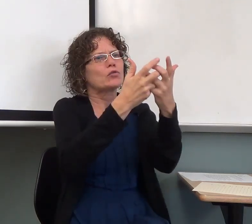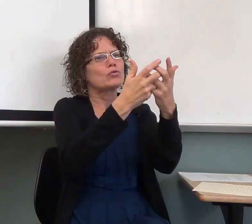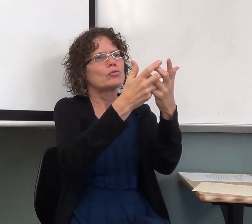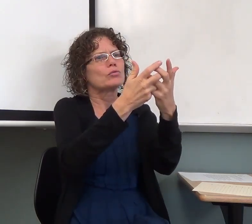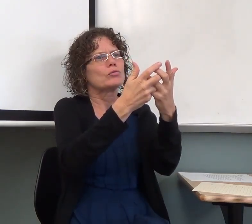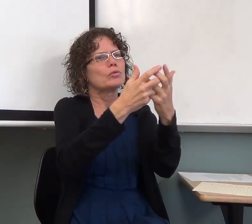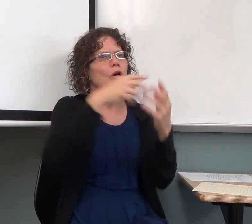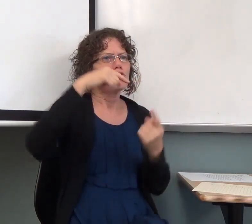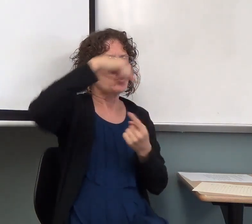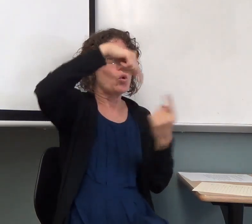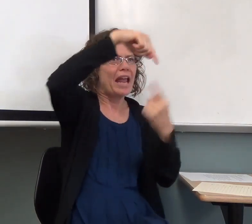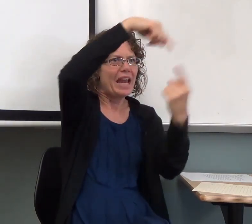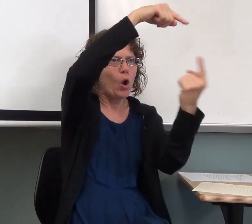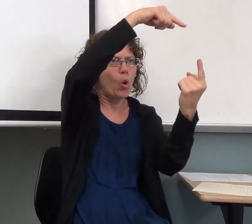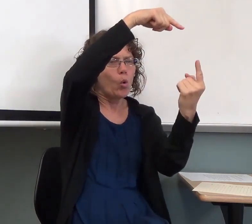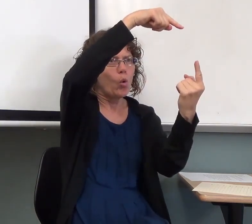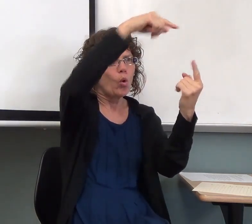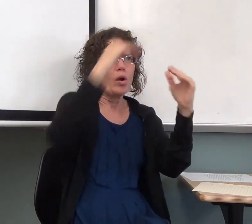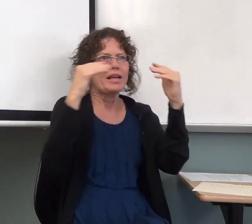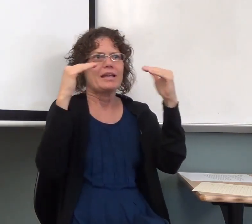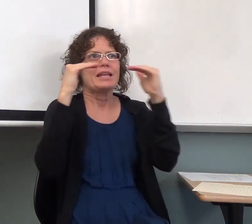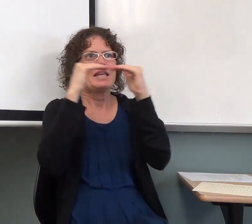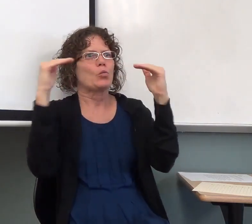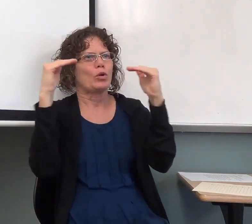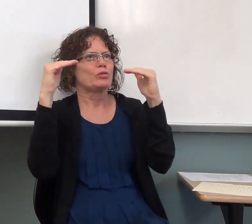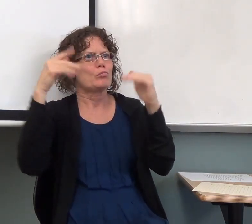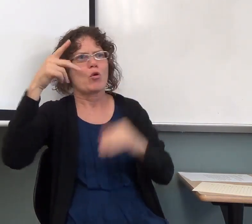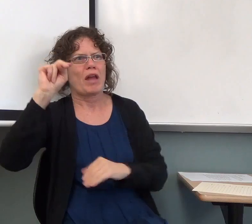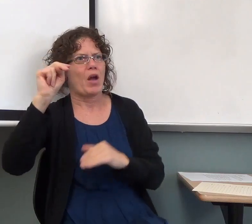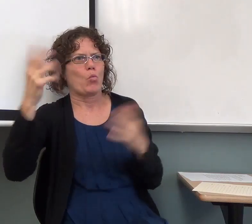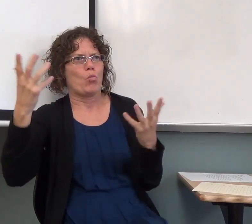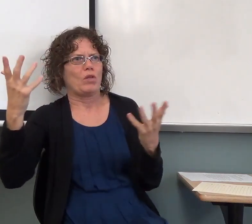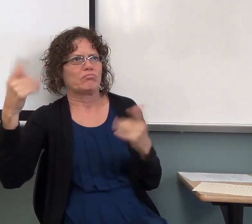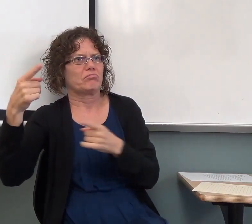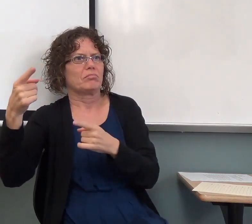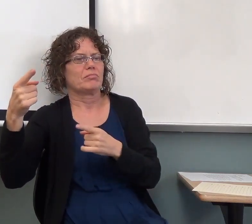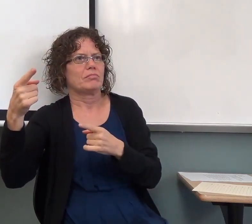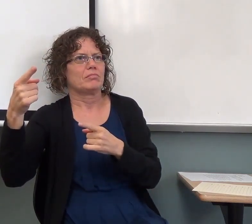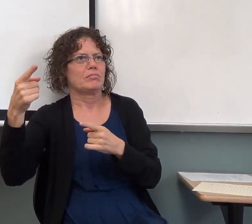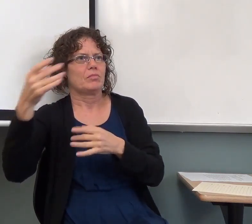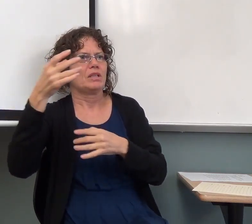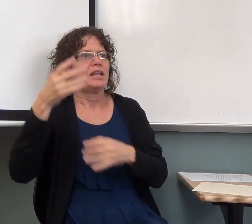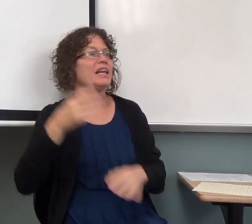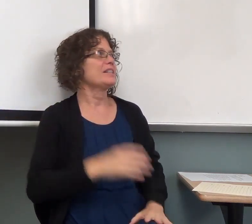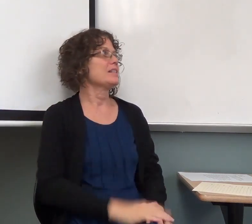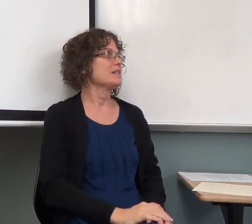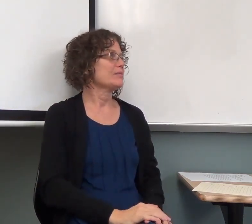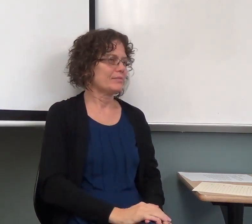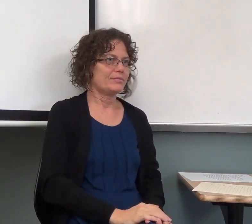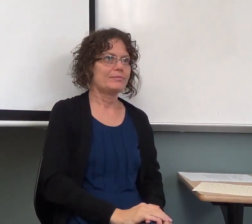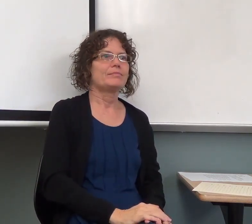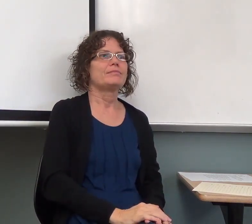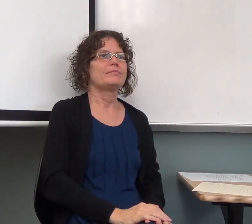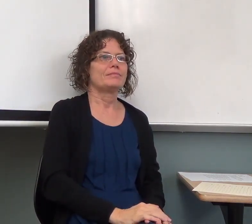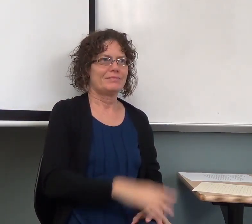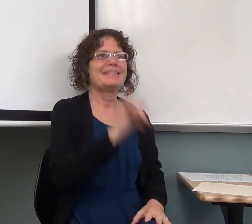What is the pronoun? What is the word that replaces tornado? It. In the singular. Nice.